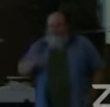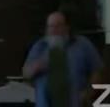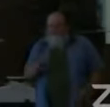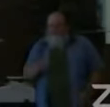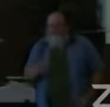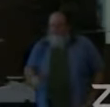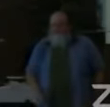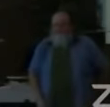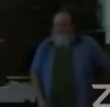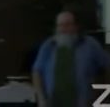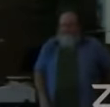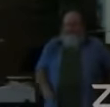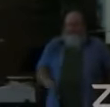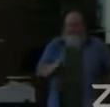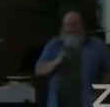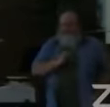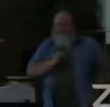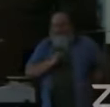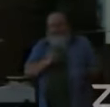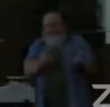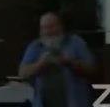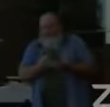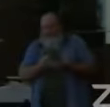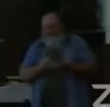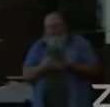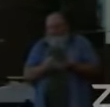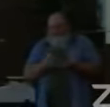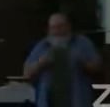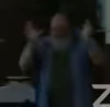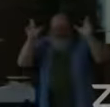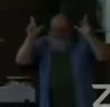get some venison steaks out of the deal.